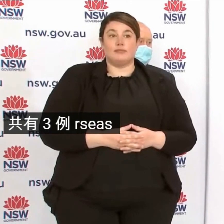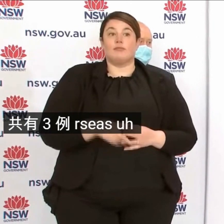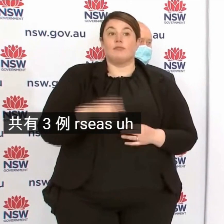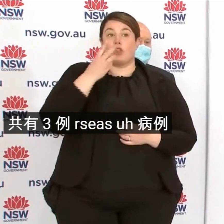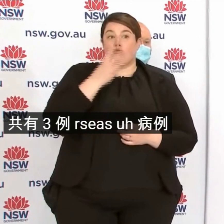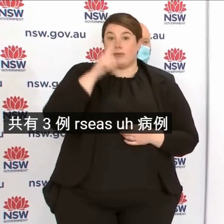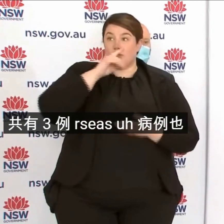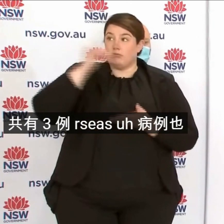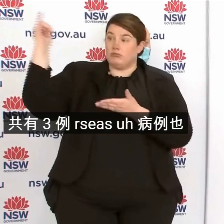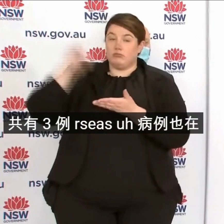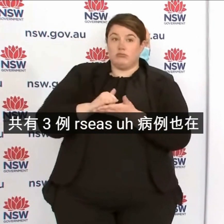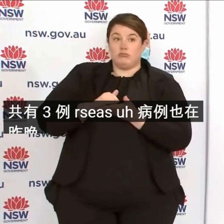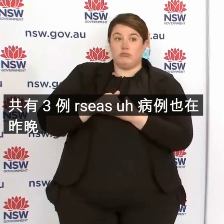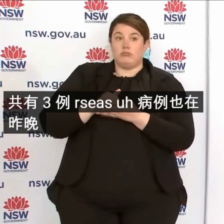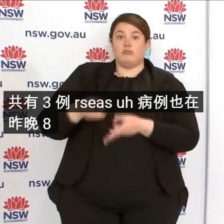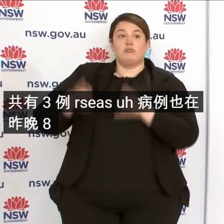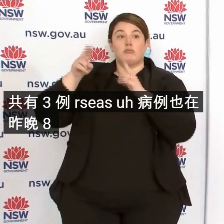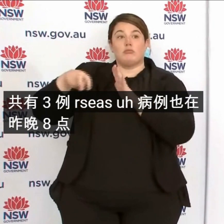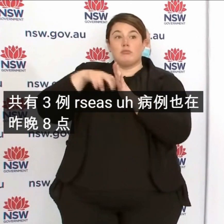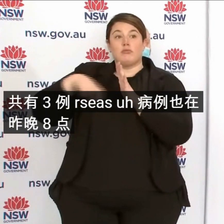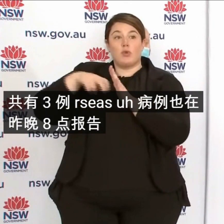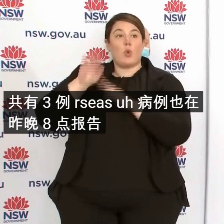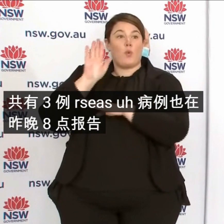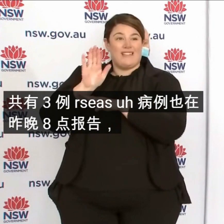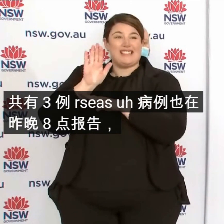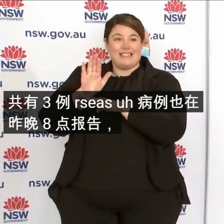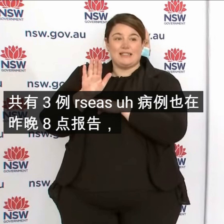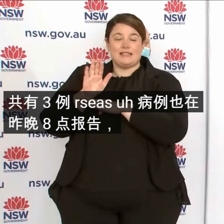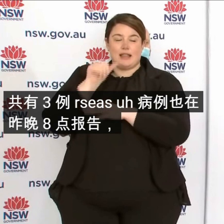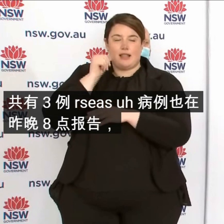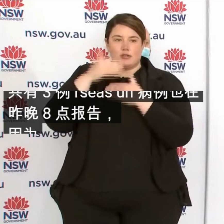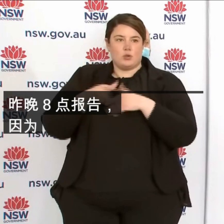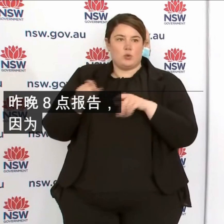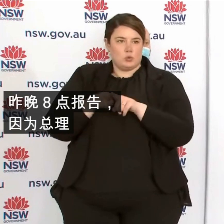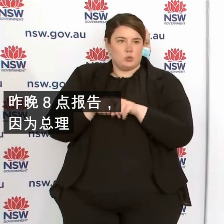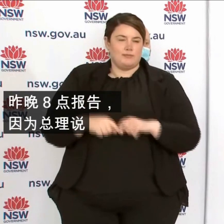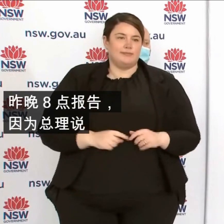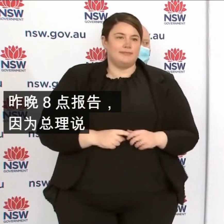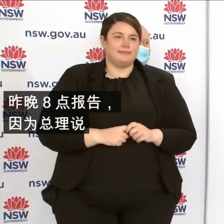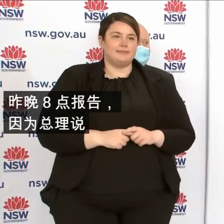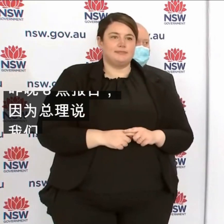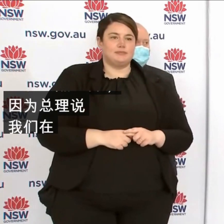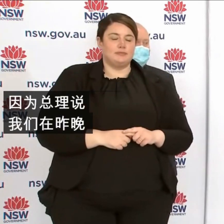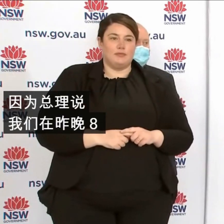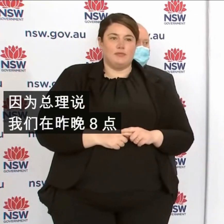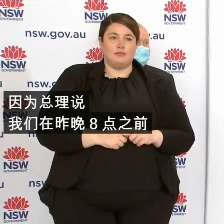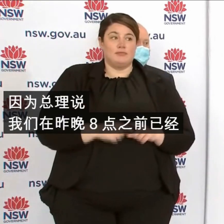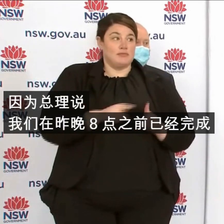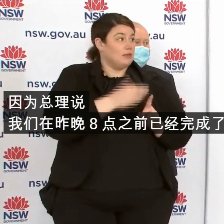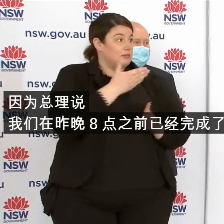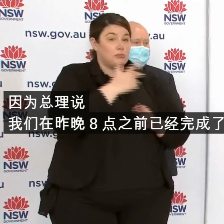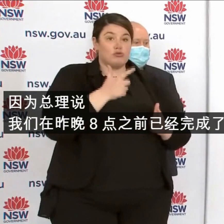overseas cases also reported to 8 p.m. last night. As the Premier said, we had